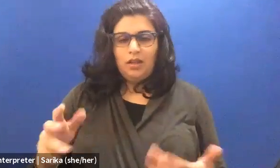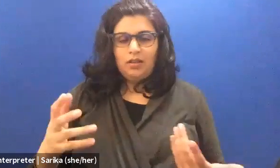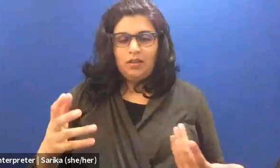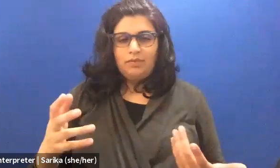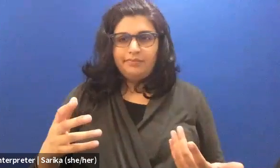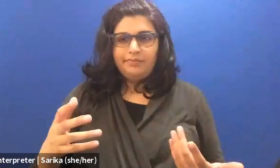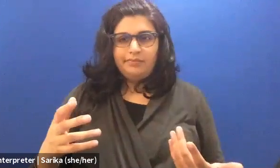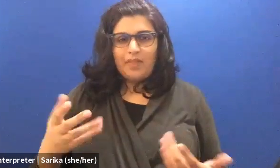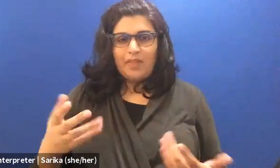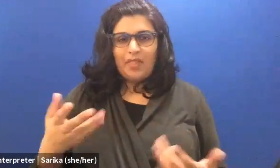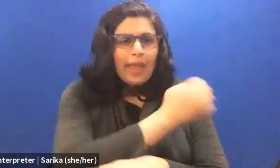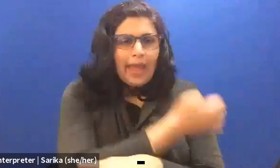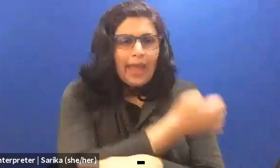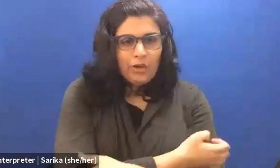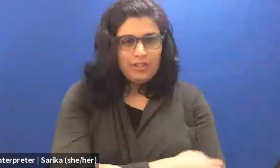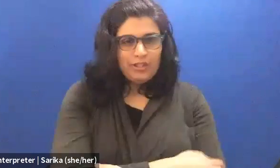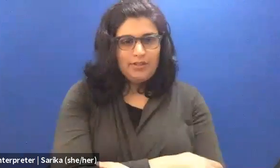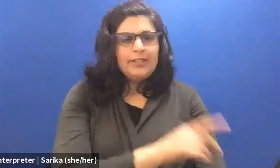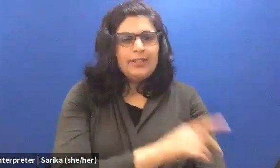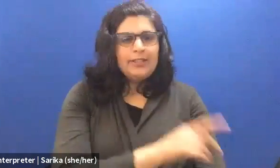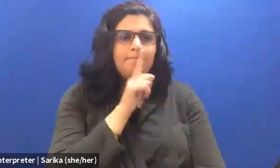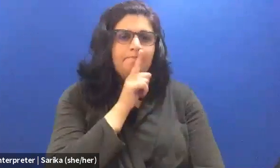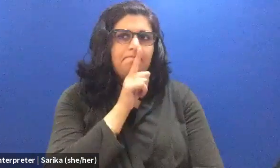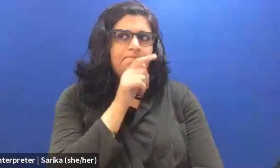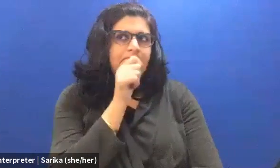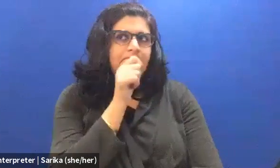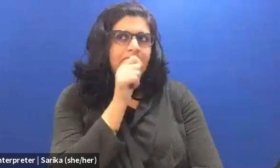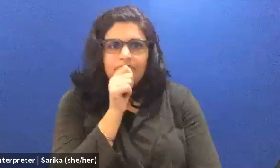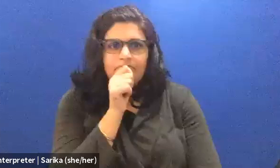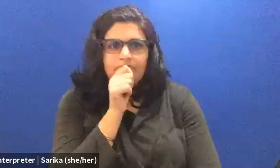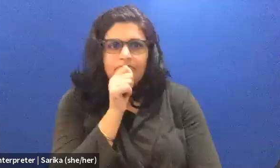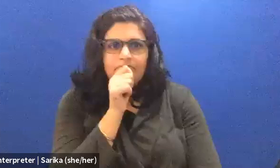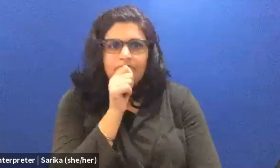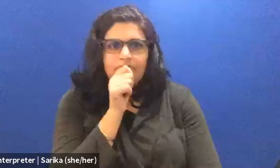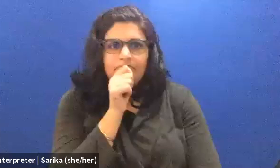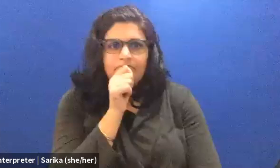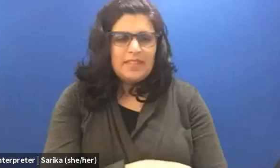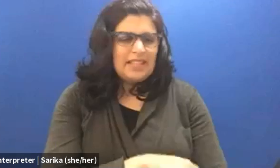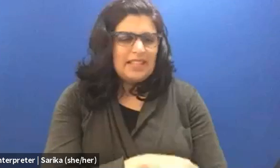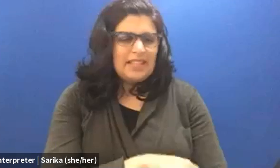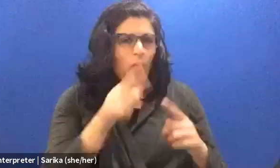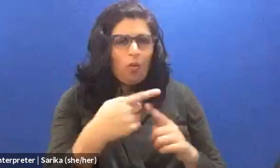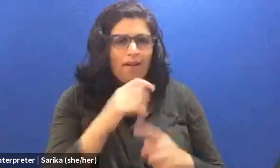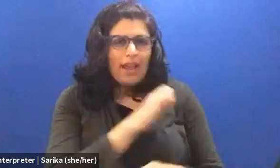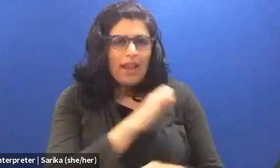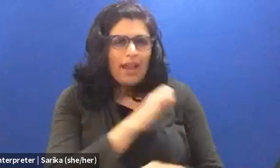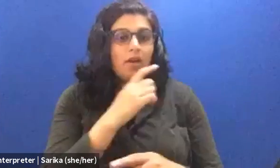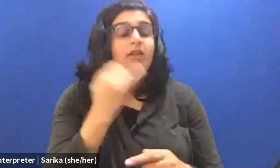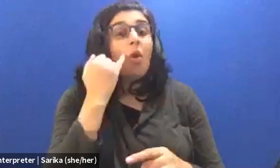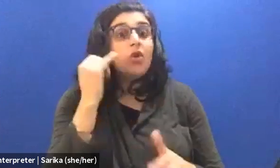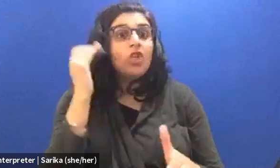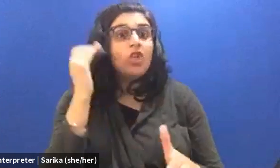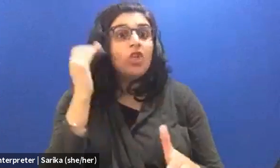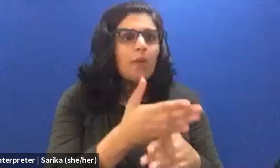there's an energy to like secrecy. And so, and then when you, let's say you're interrupting violence, or